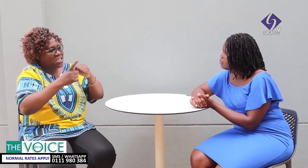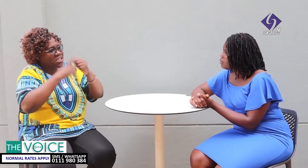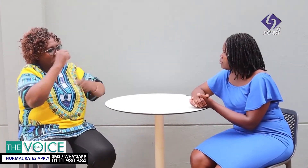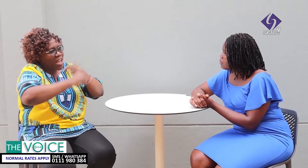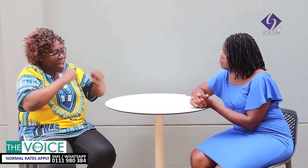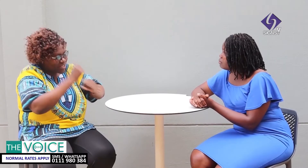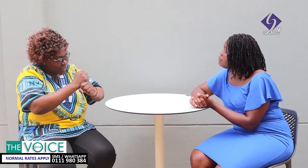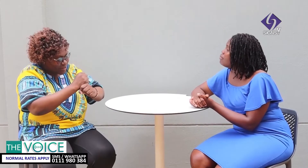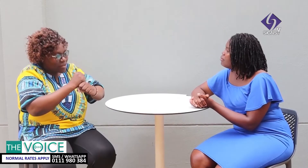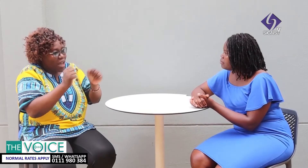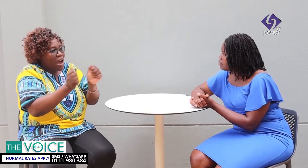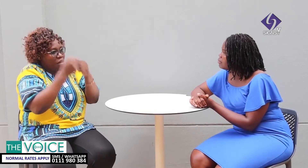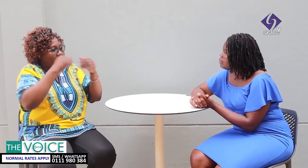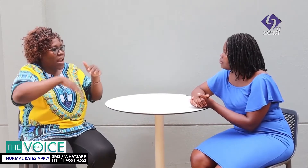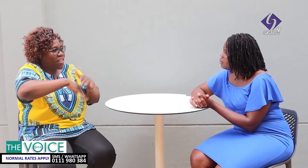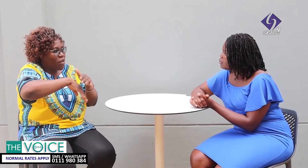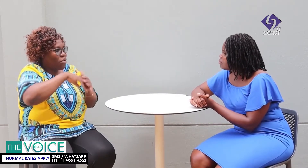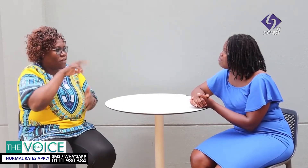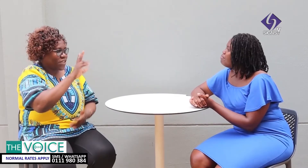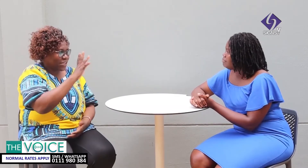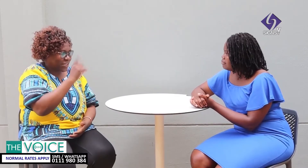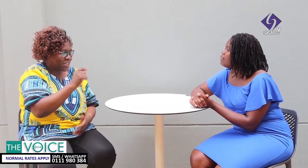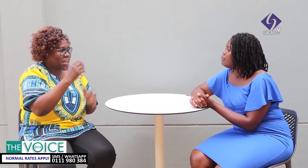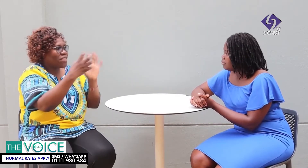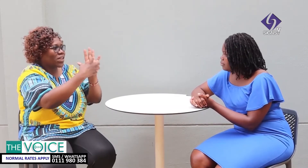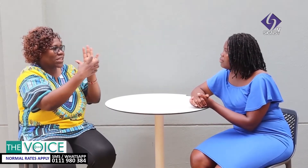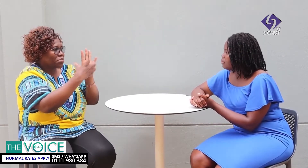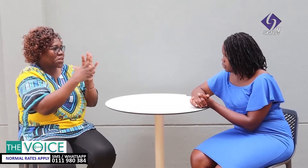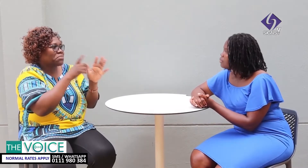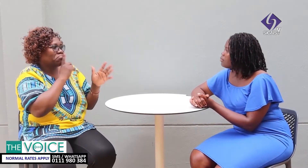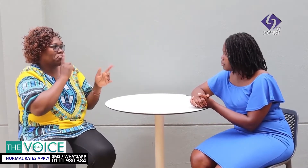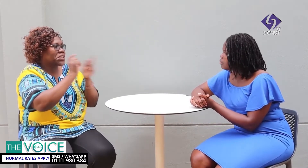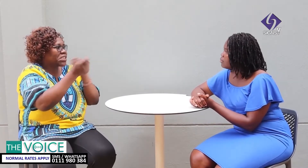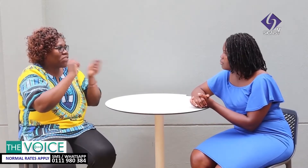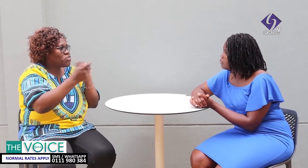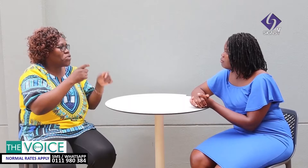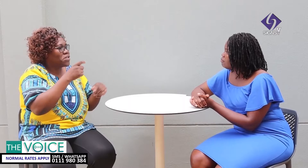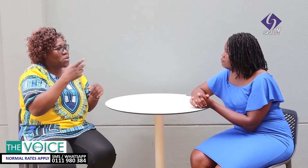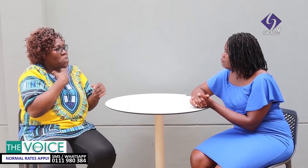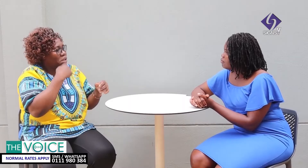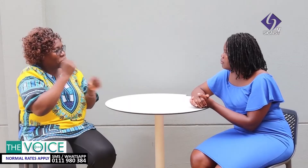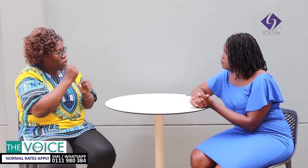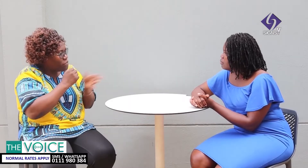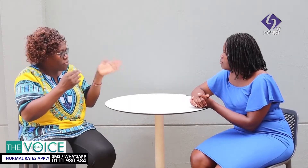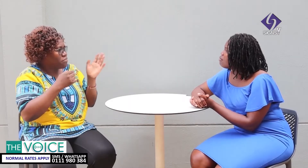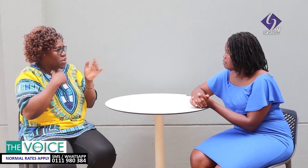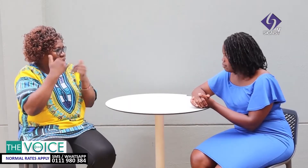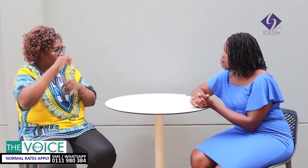case. So the schools were just around? Yes. I taught for 6 years. And later I